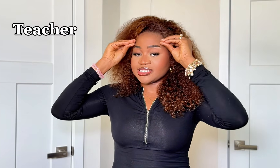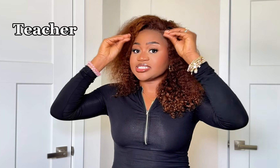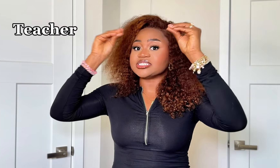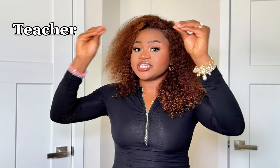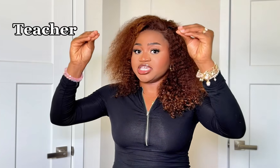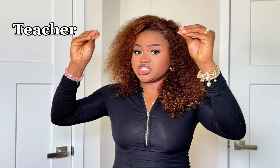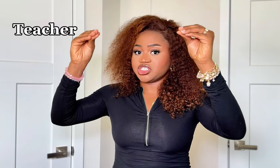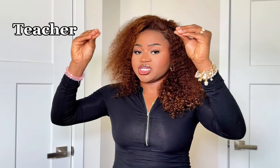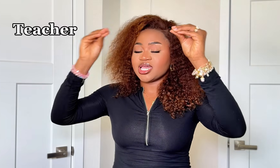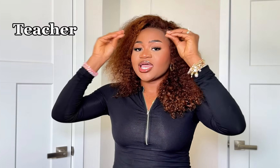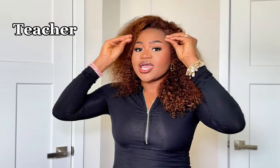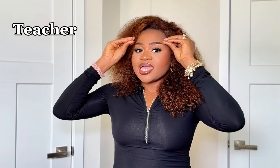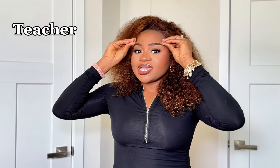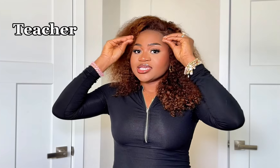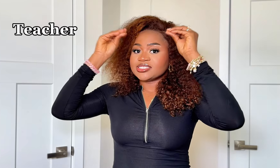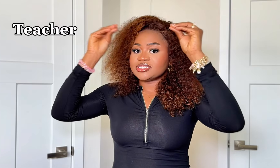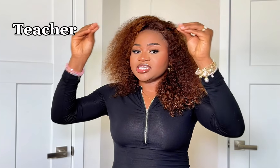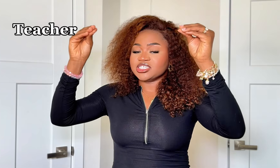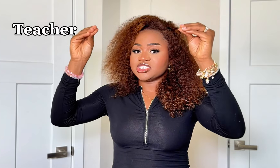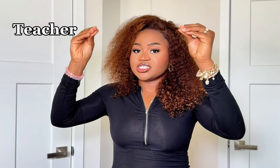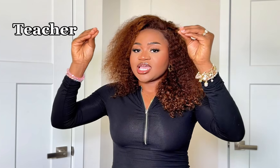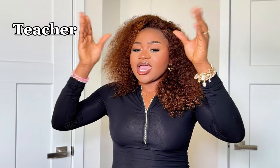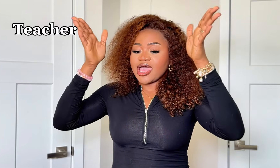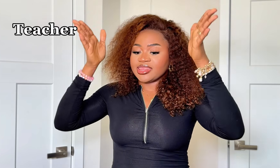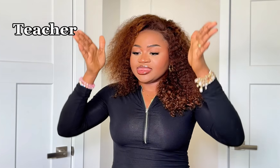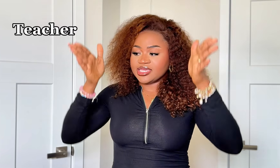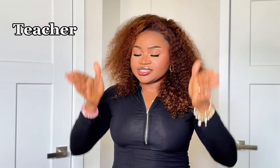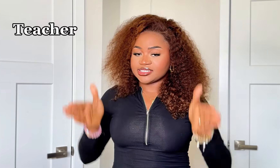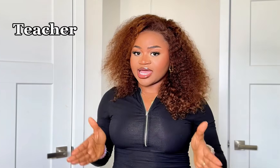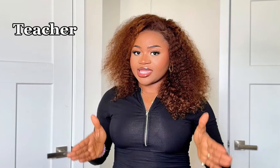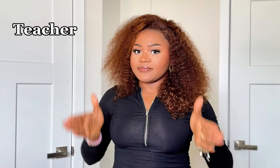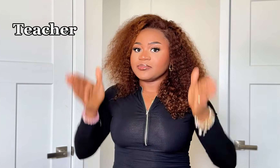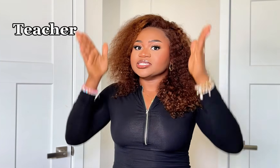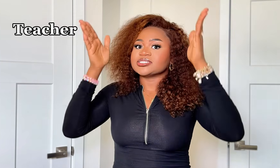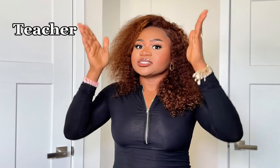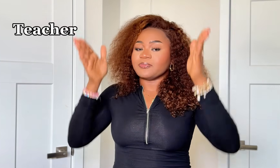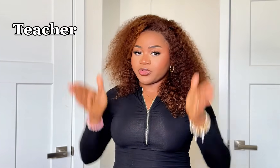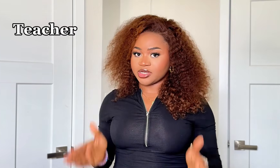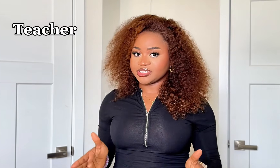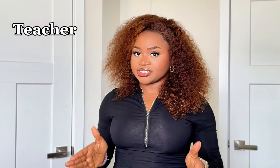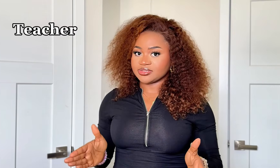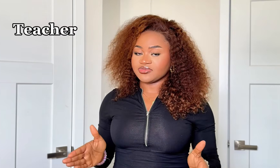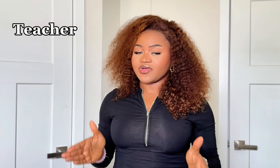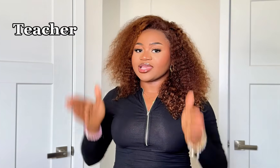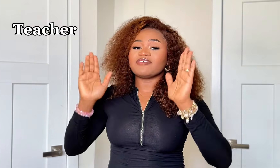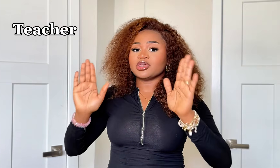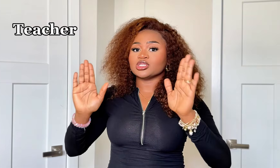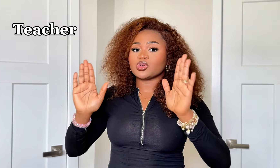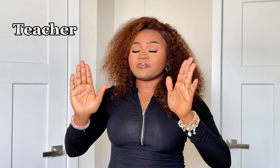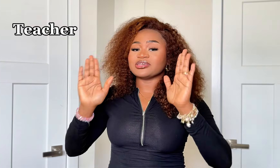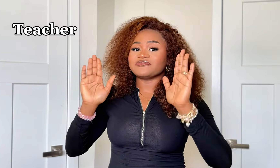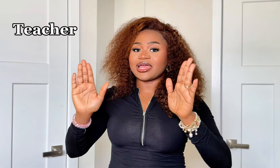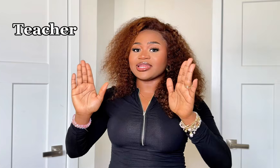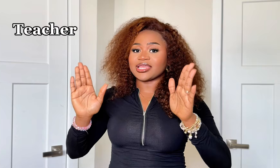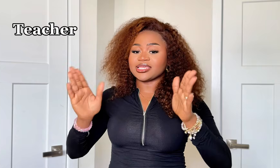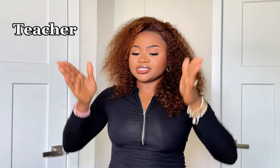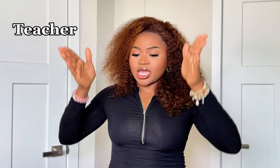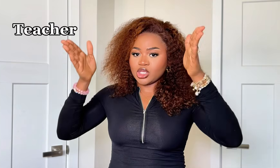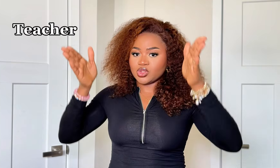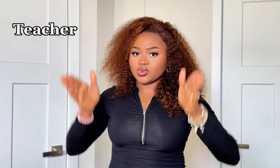is teach. Teach. And this sign means the person, right? Having your two palms flat like this and you do